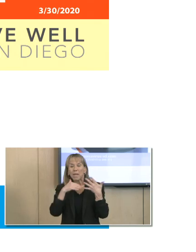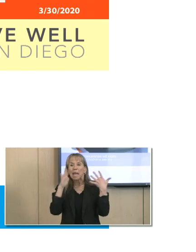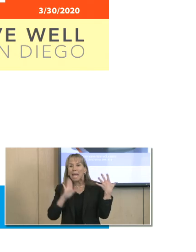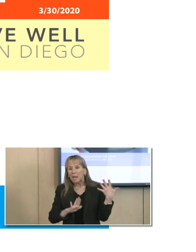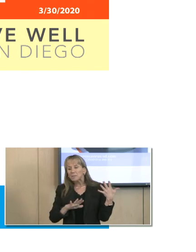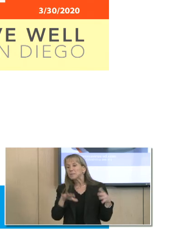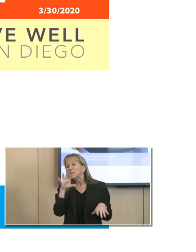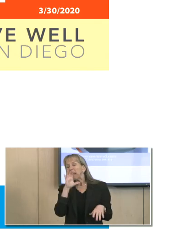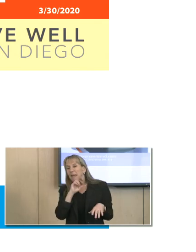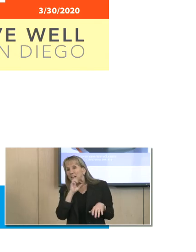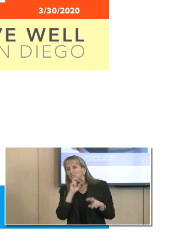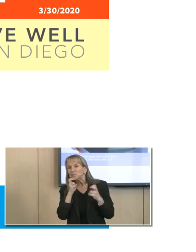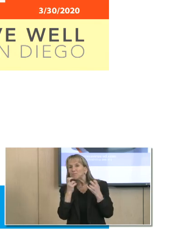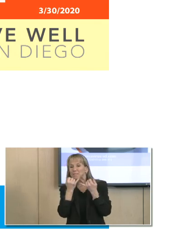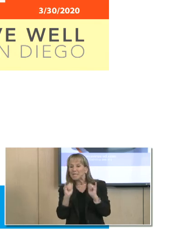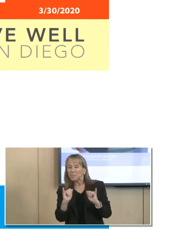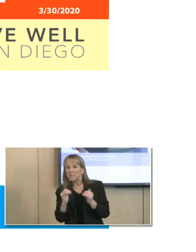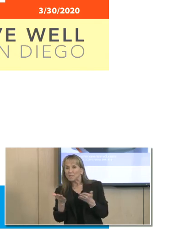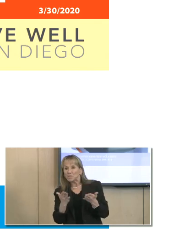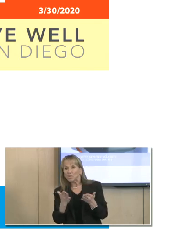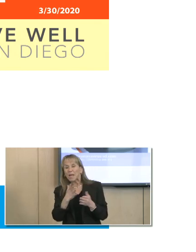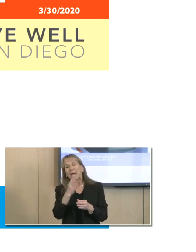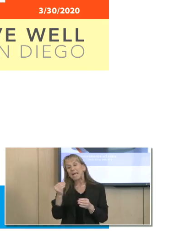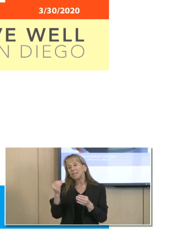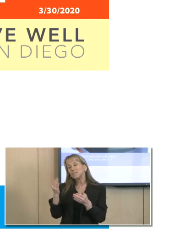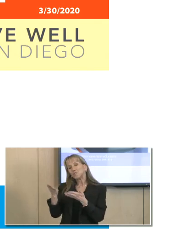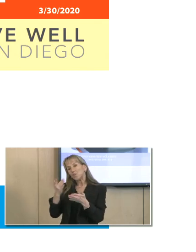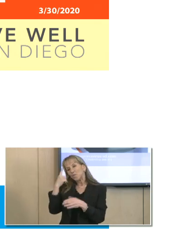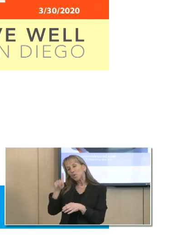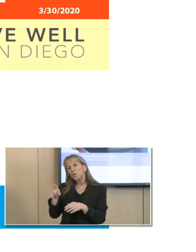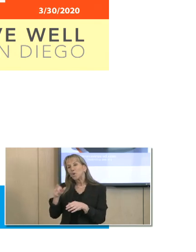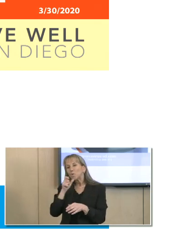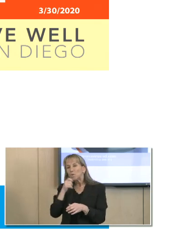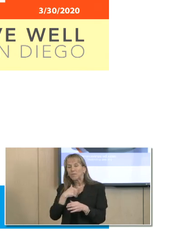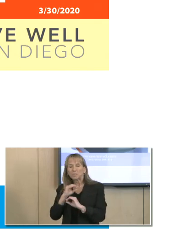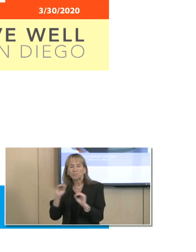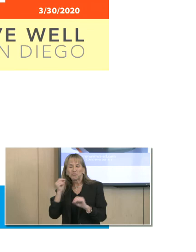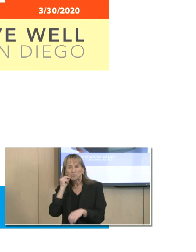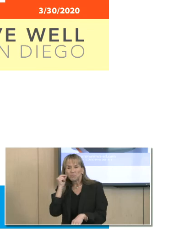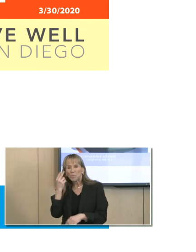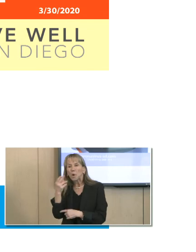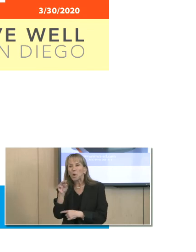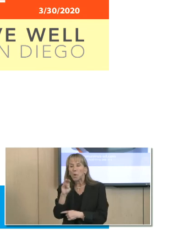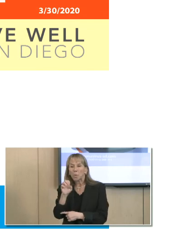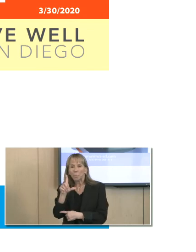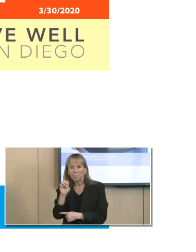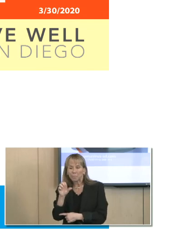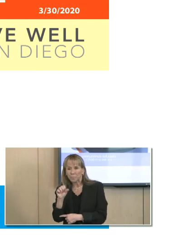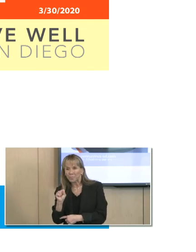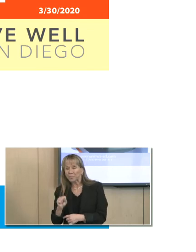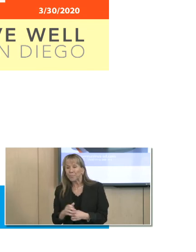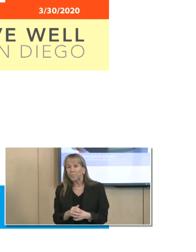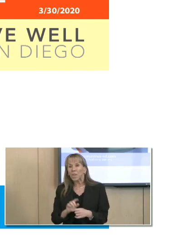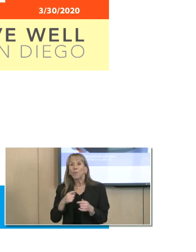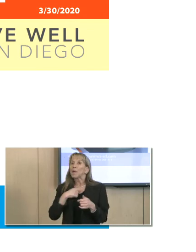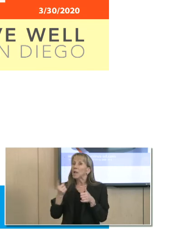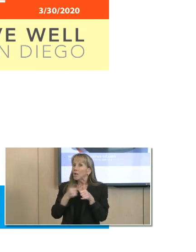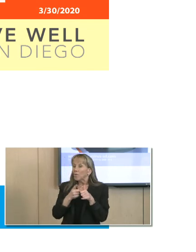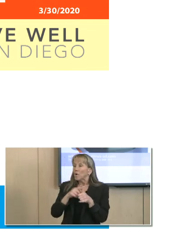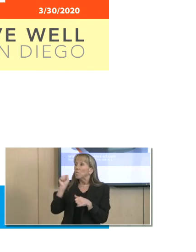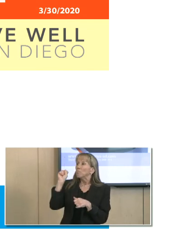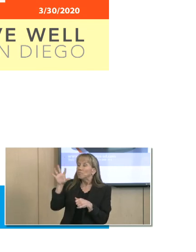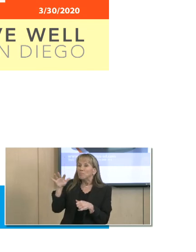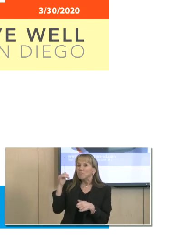and independent services, and homeless services. When we proposed this idea, we thought we could also use the mobile